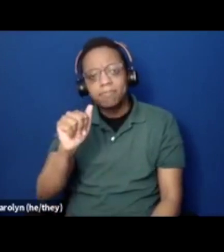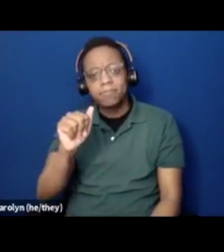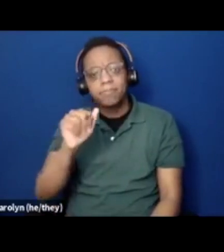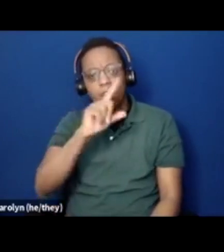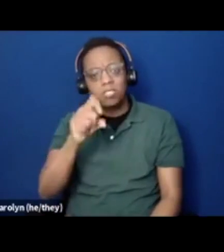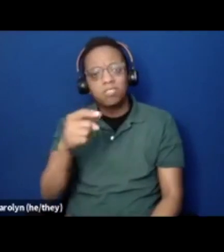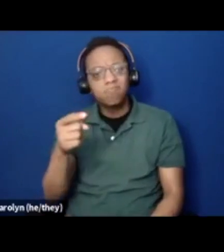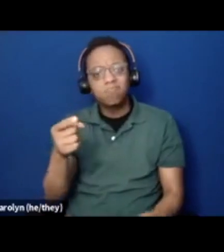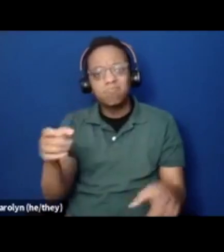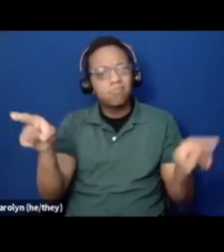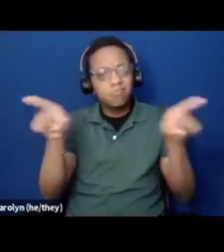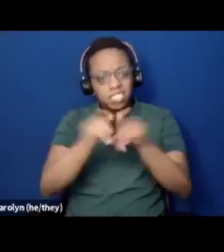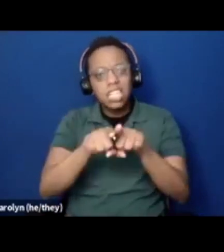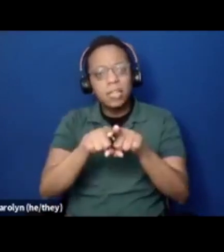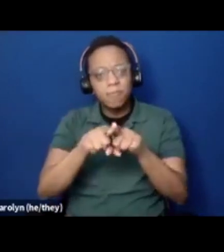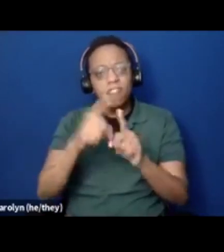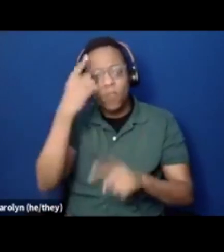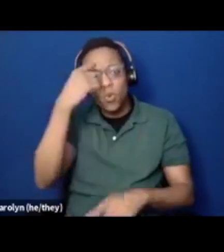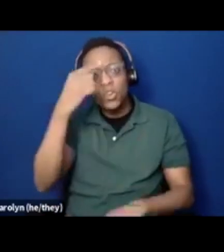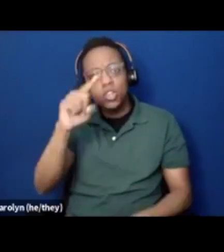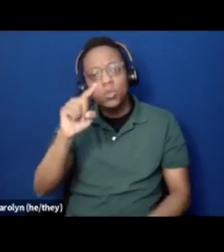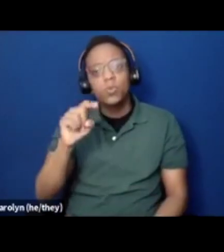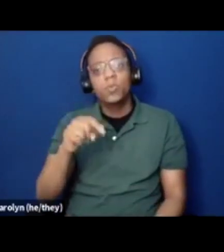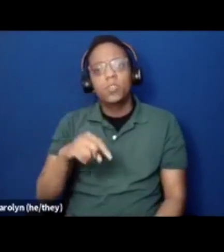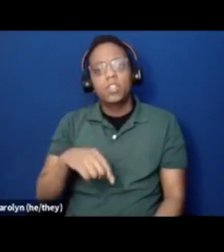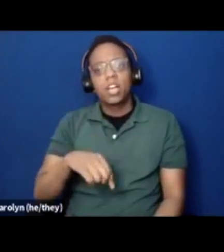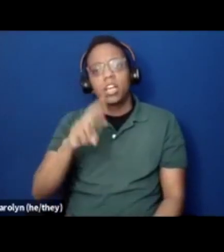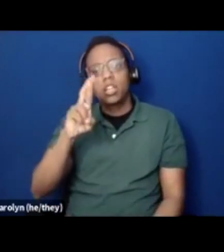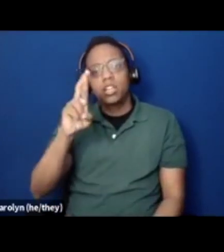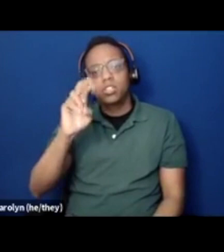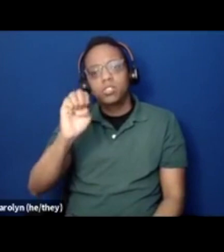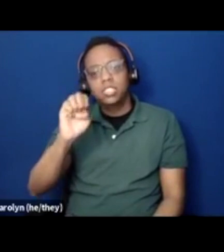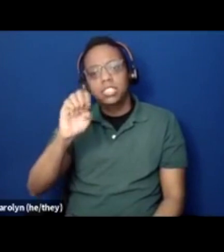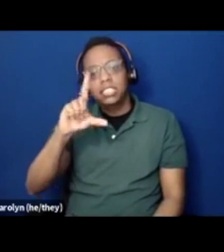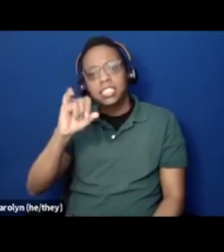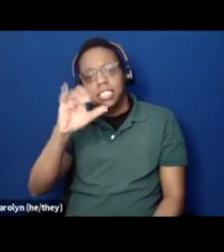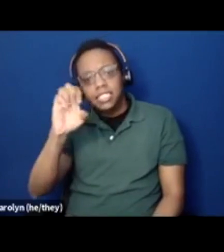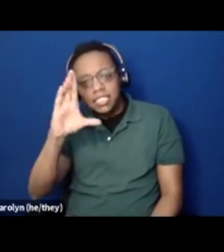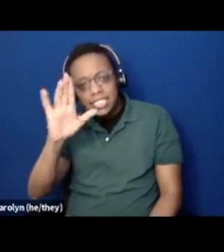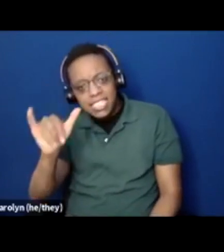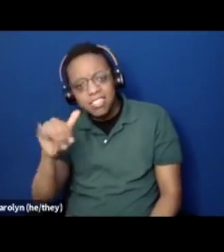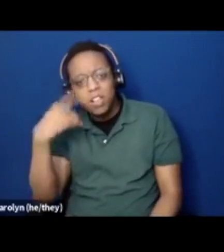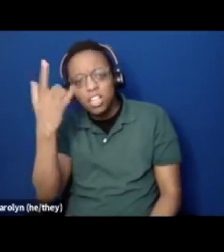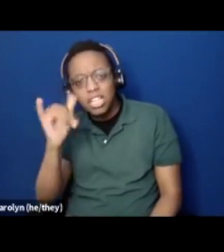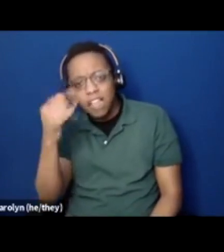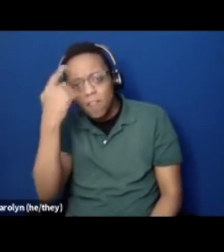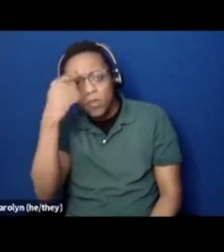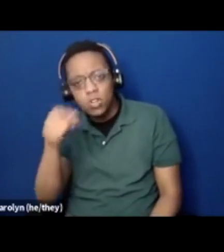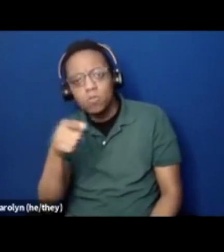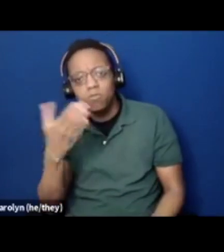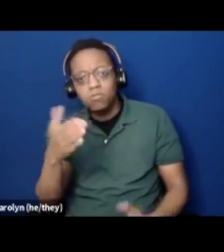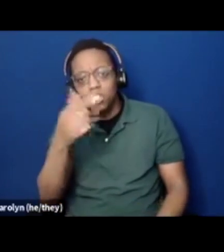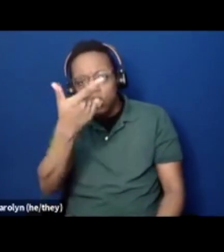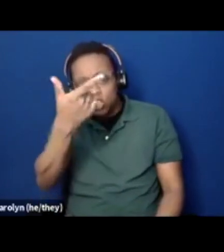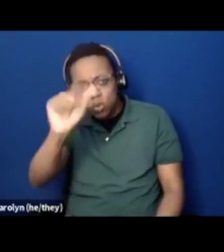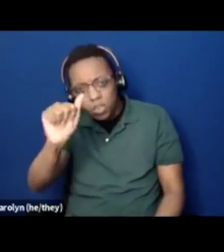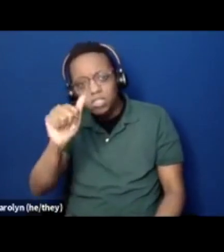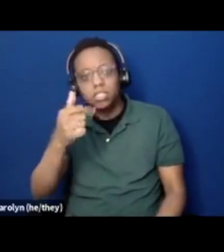What does resiliency look like for you in Georgia? What are the strategies that you all have been doing locally there?